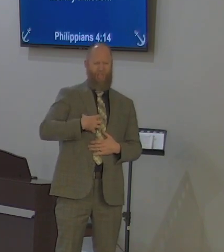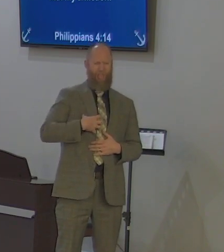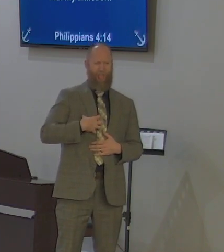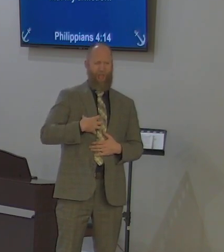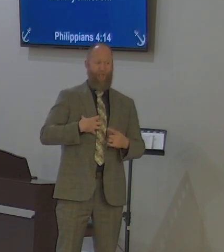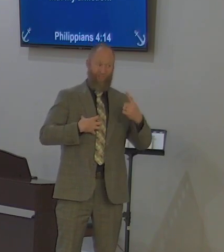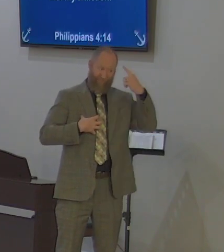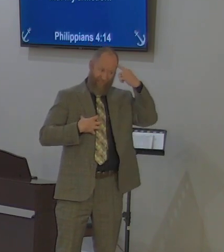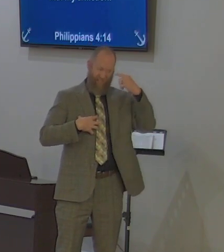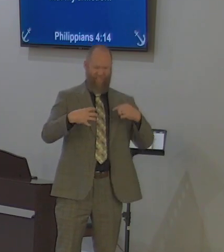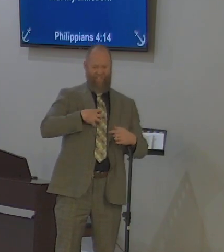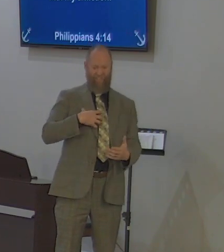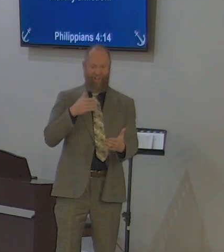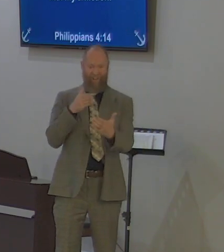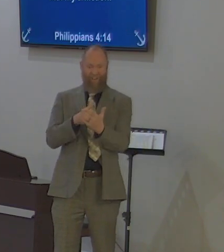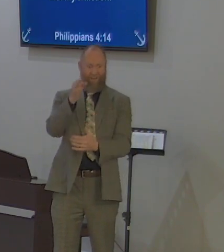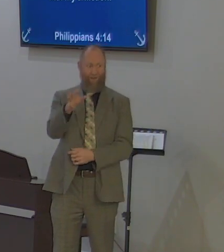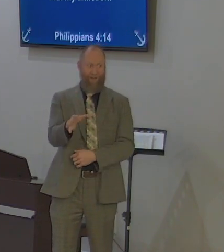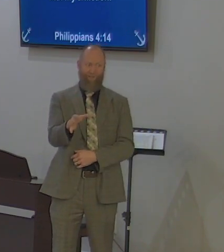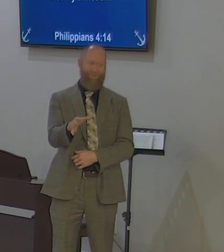about? God.